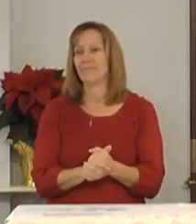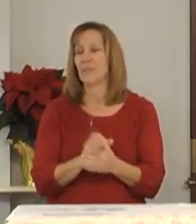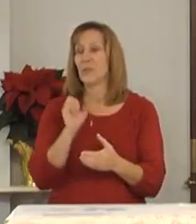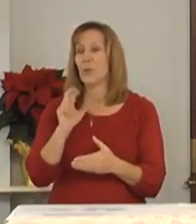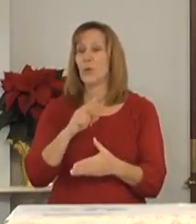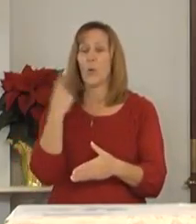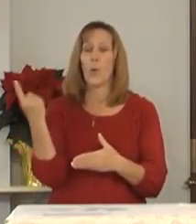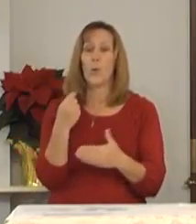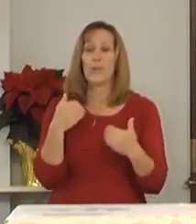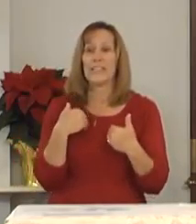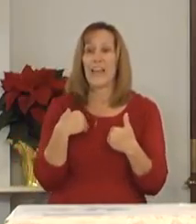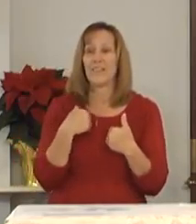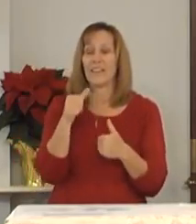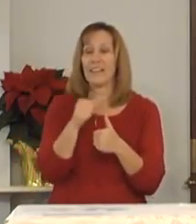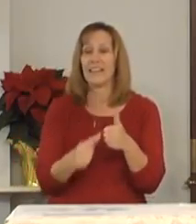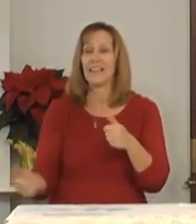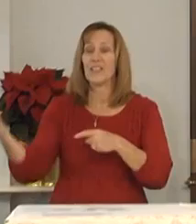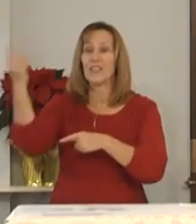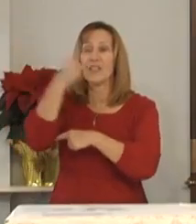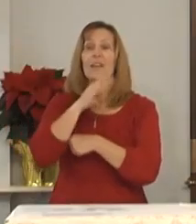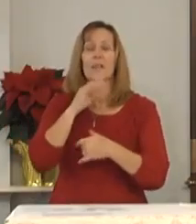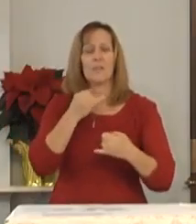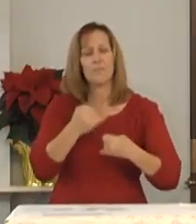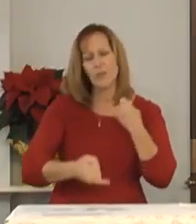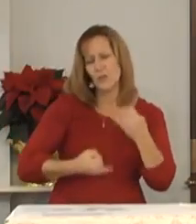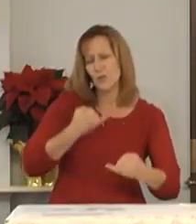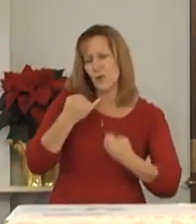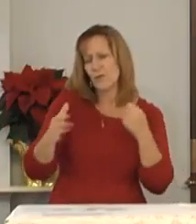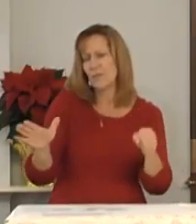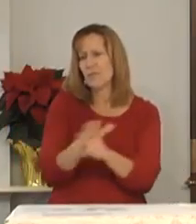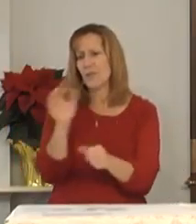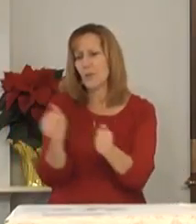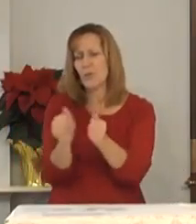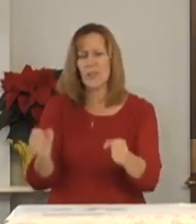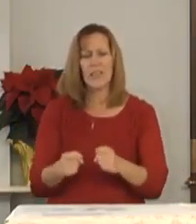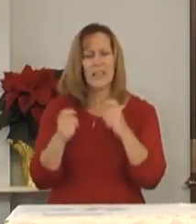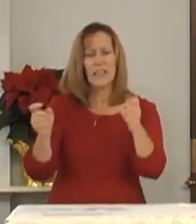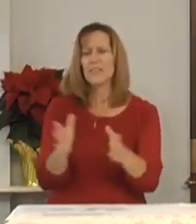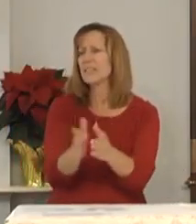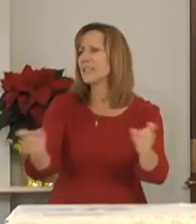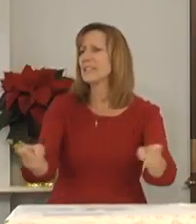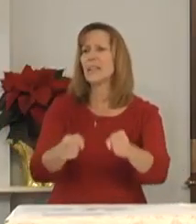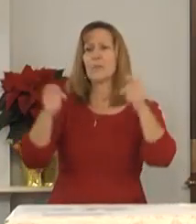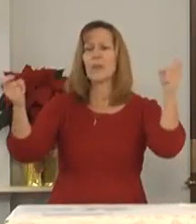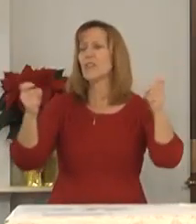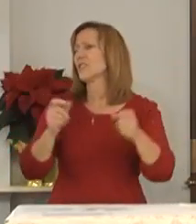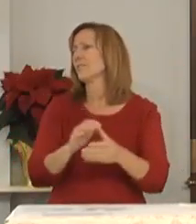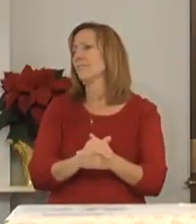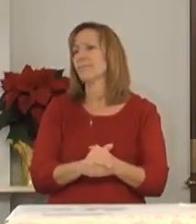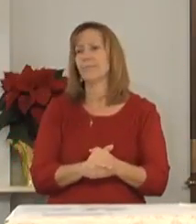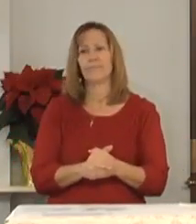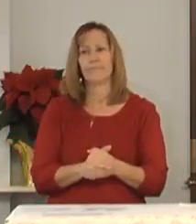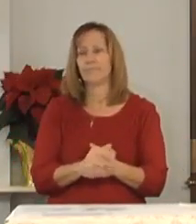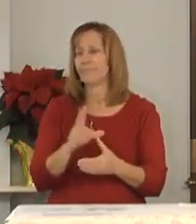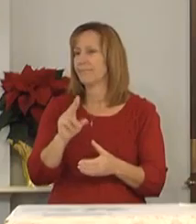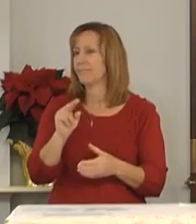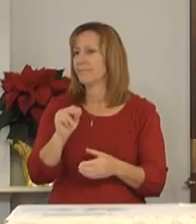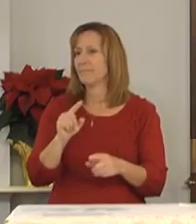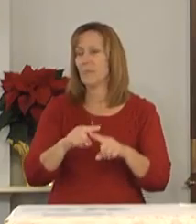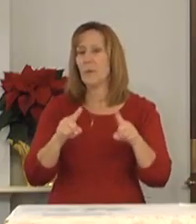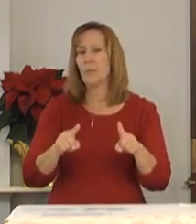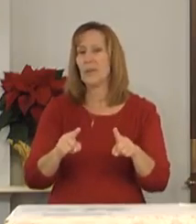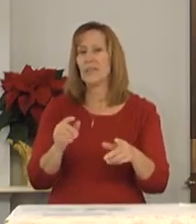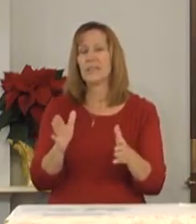or always having each day be joyous and full of gifts and celebrations, but rather